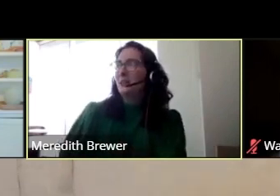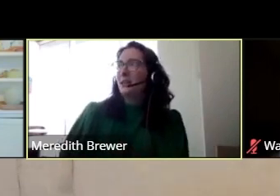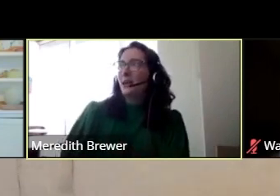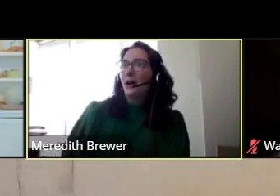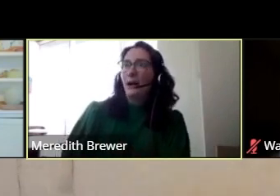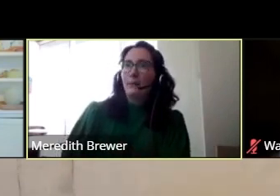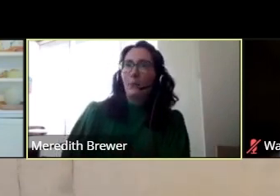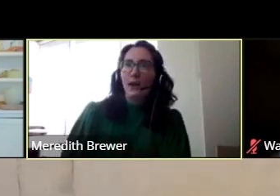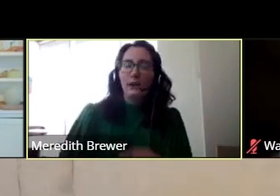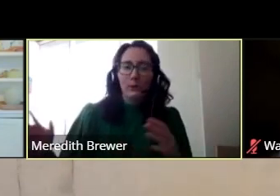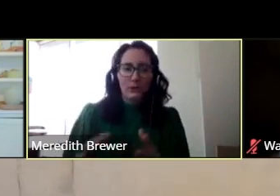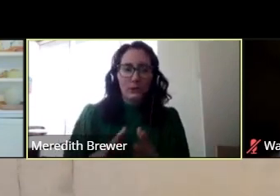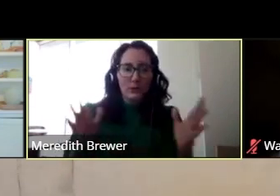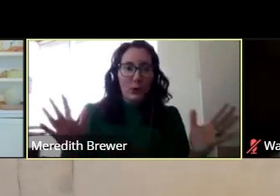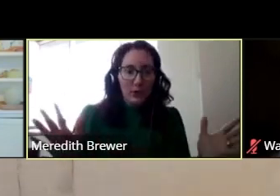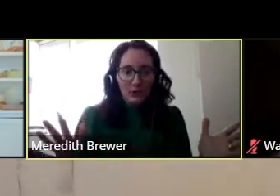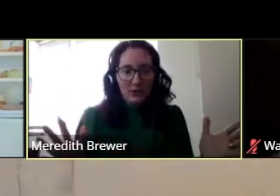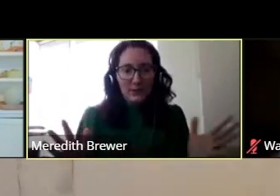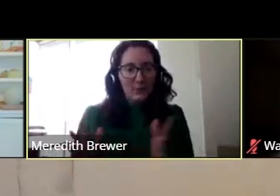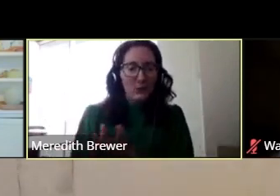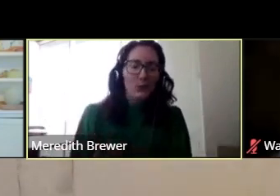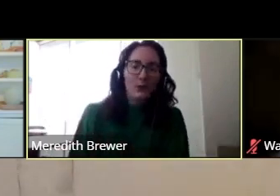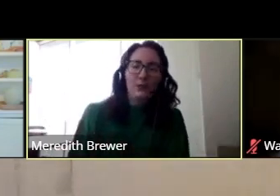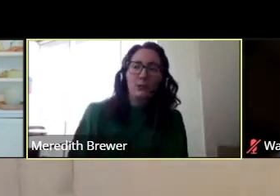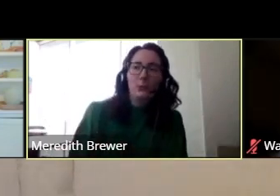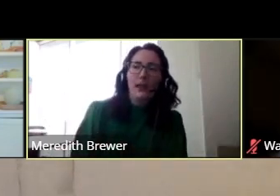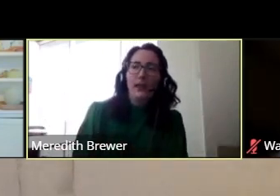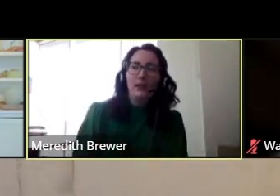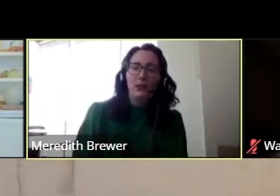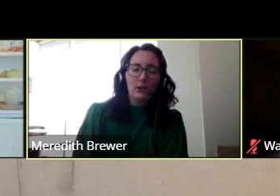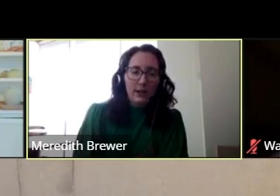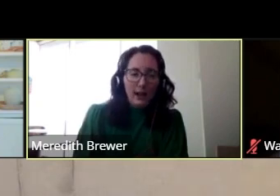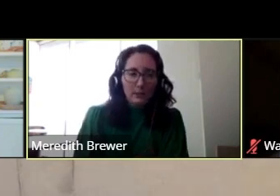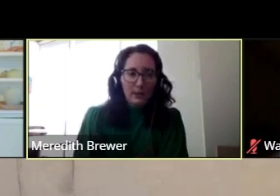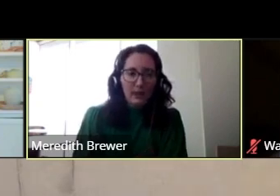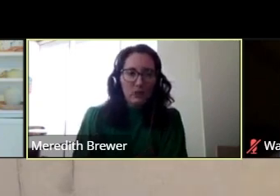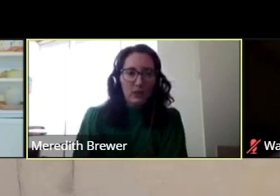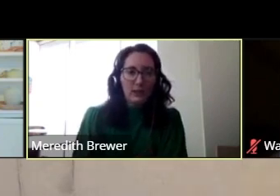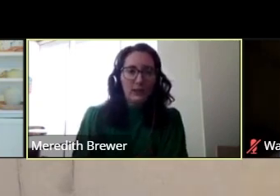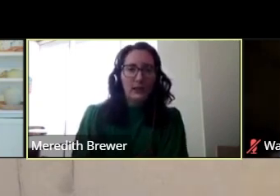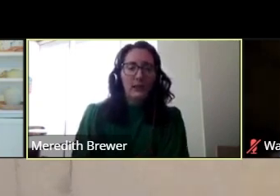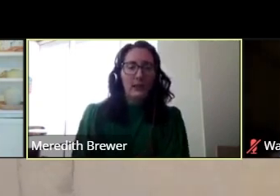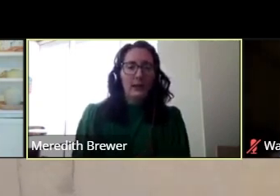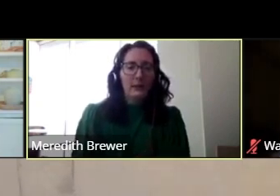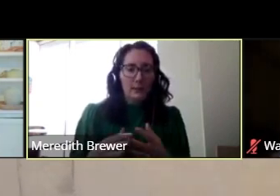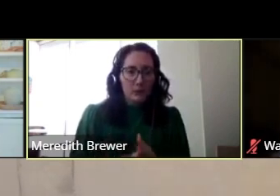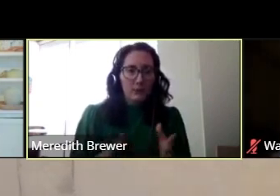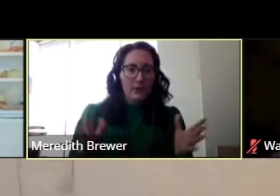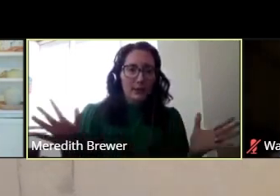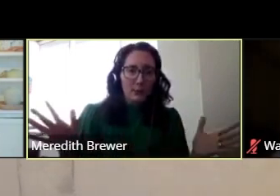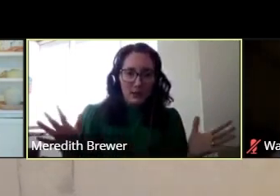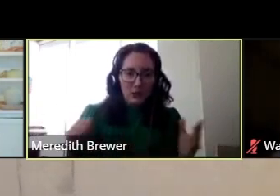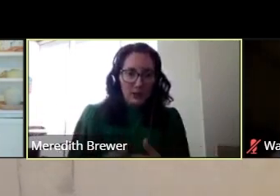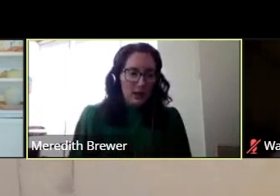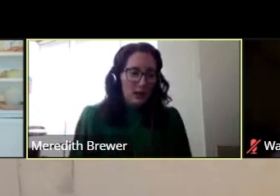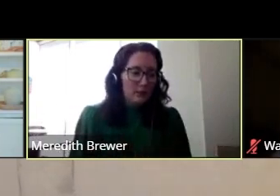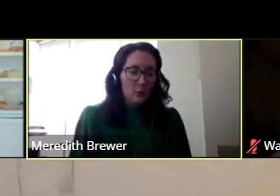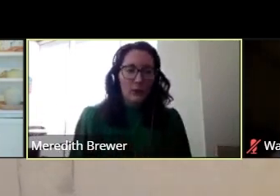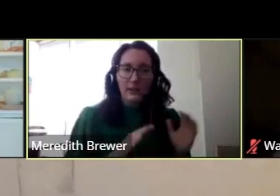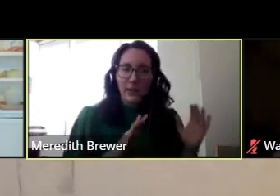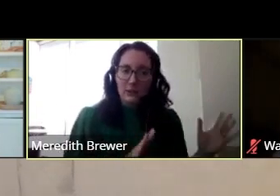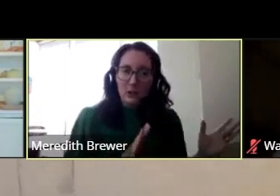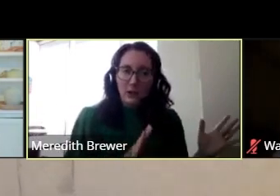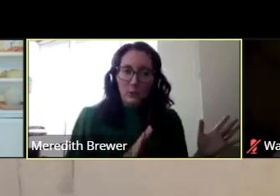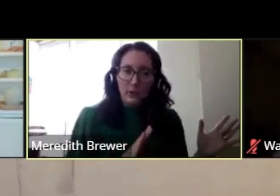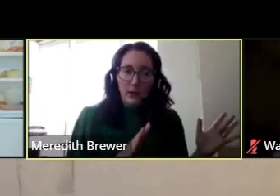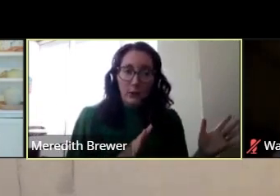is where sort of the origins of the Cool Council began in our grant application, sort of the expansion of the work that